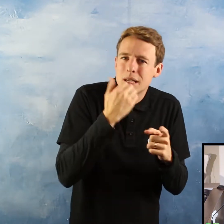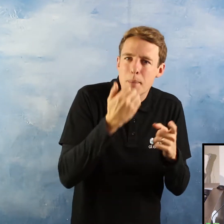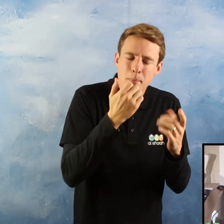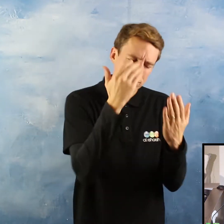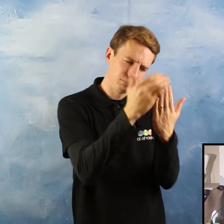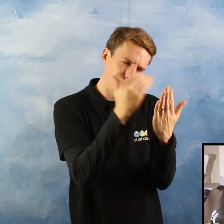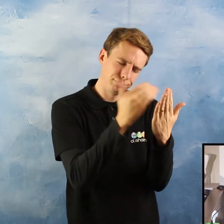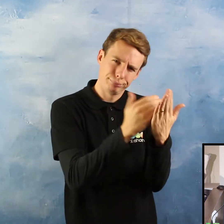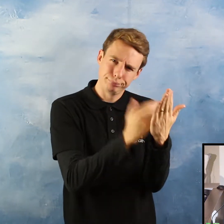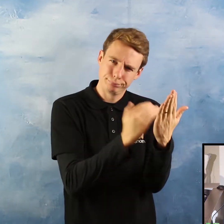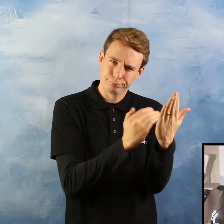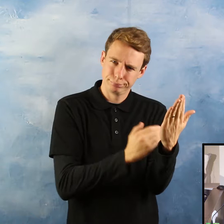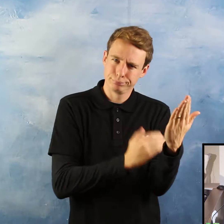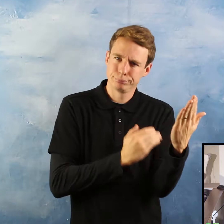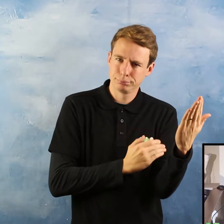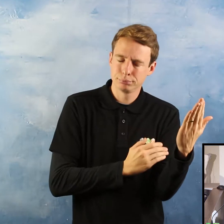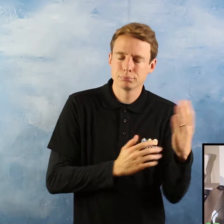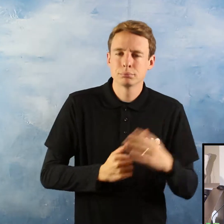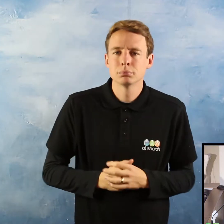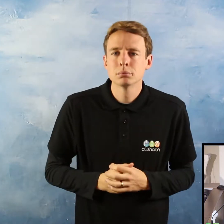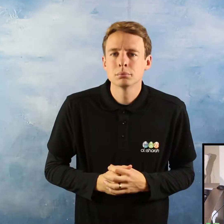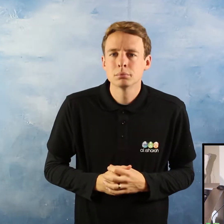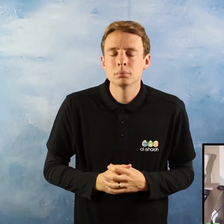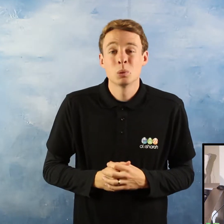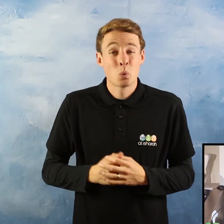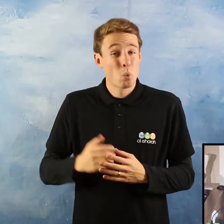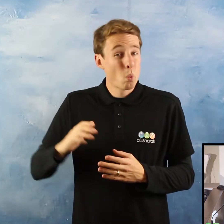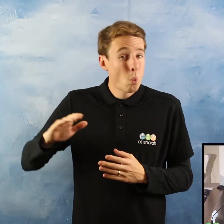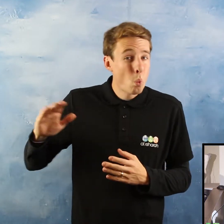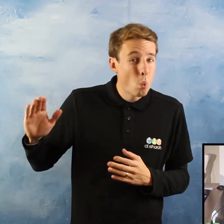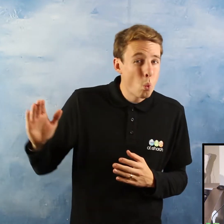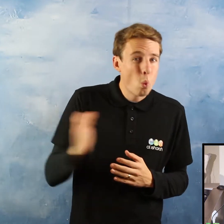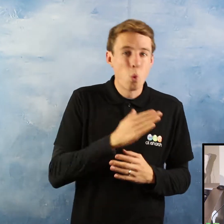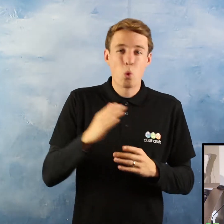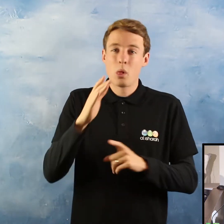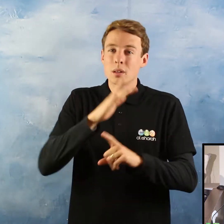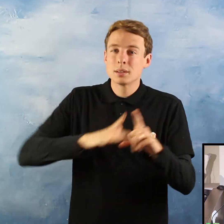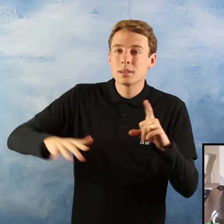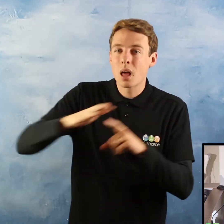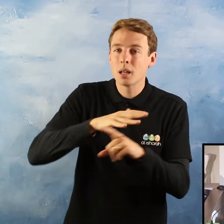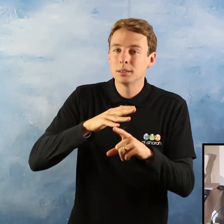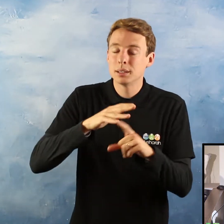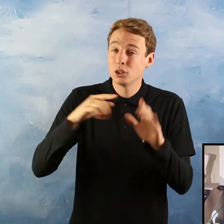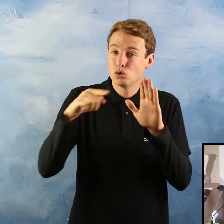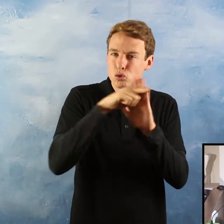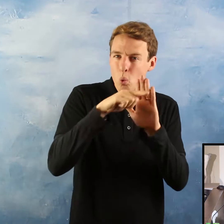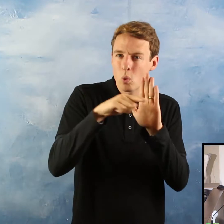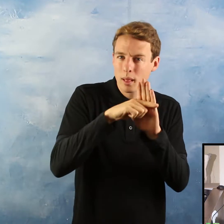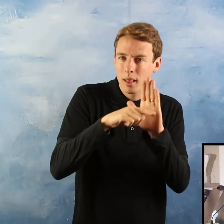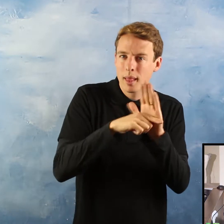Now every civilization, every society must have boundaries, must